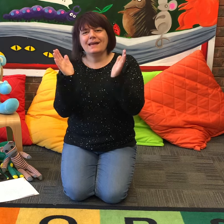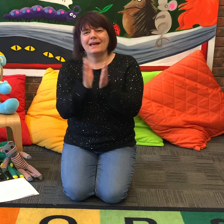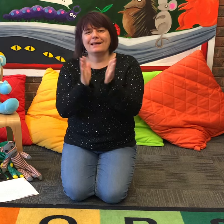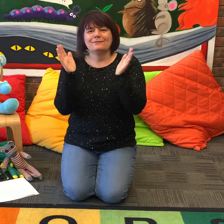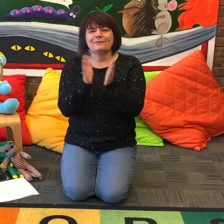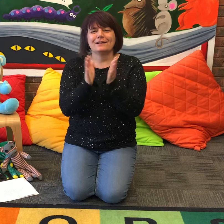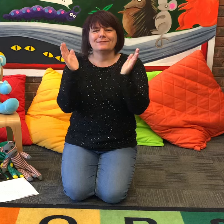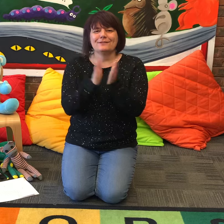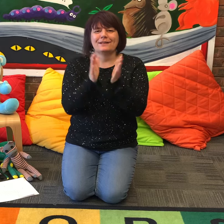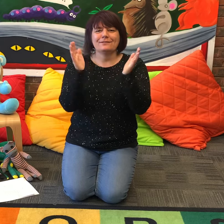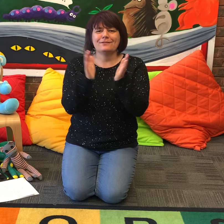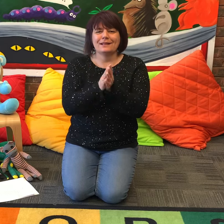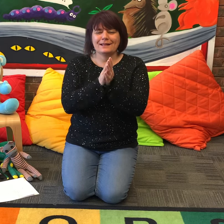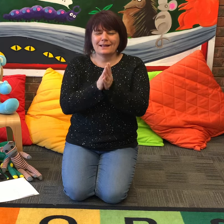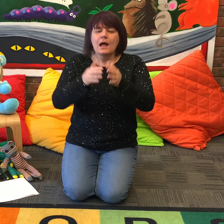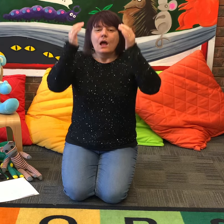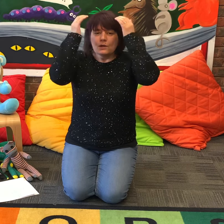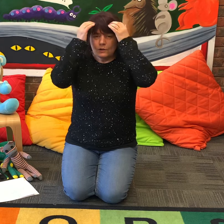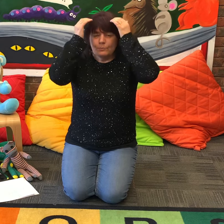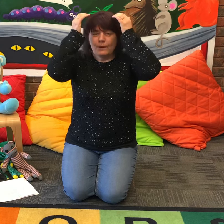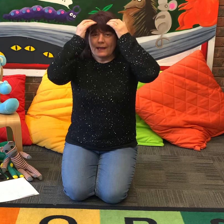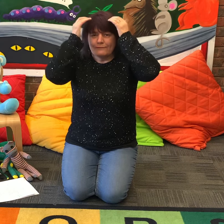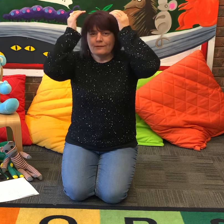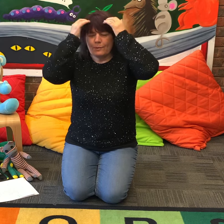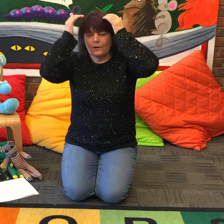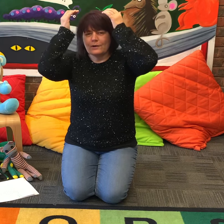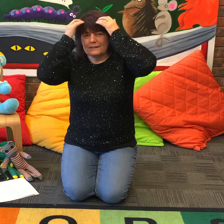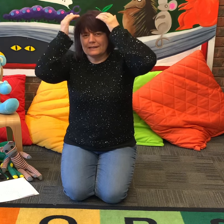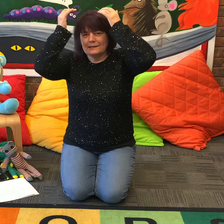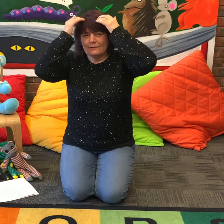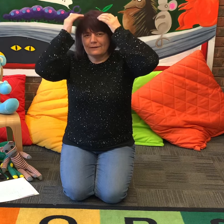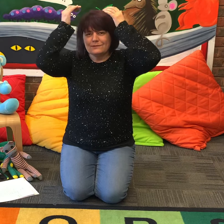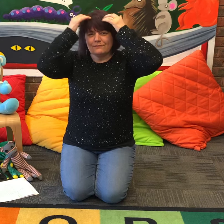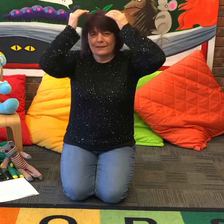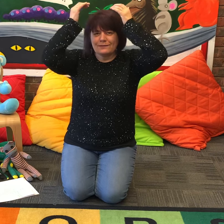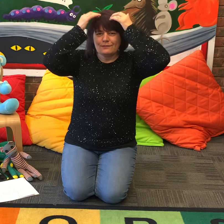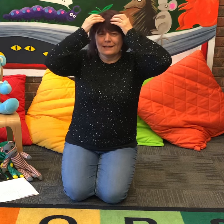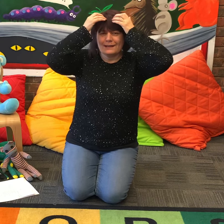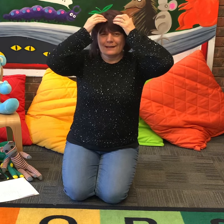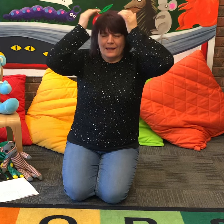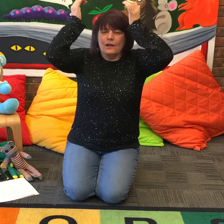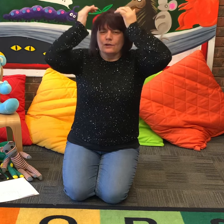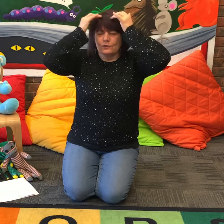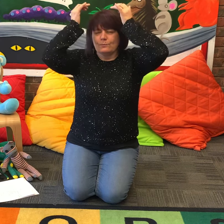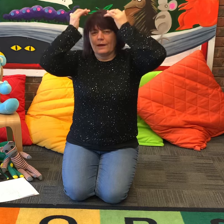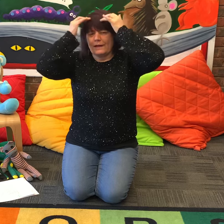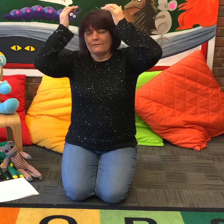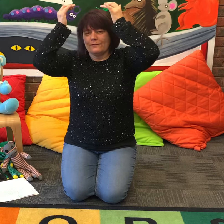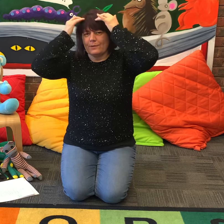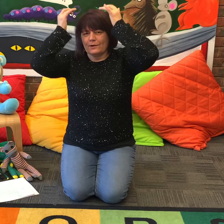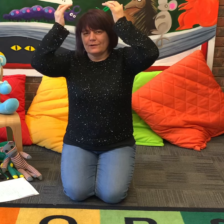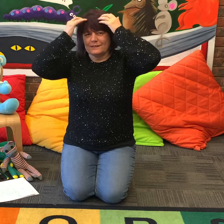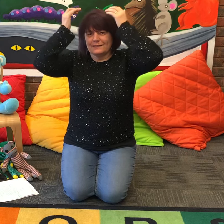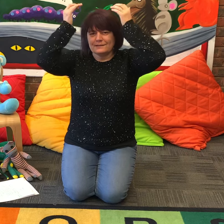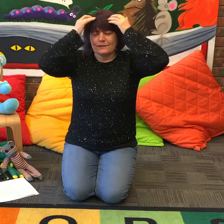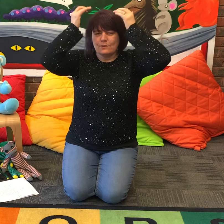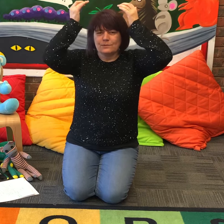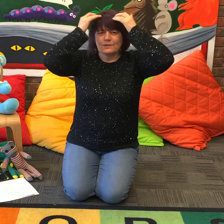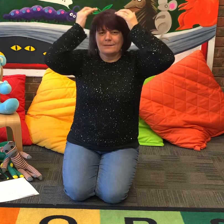1, 2, 3, 4, 5, 6, 7, 8, 9, 10, round and round the ring. Goodbye, everybody, round and round the ring. Goodbye, everybody, there's no more time to